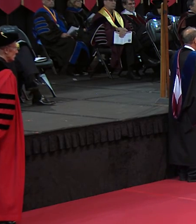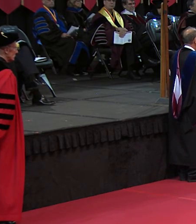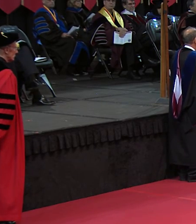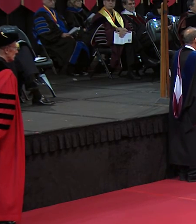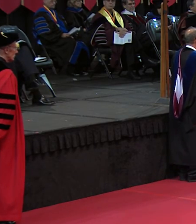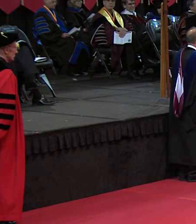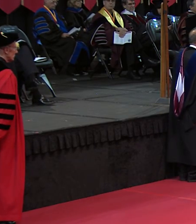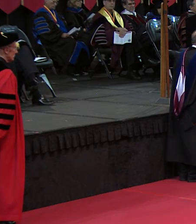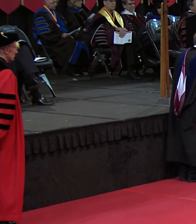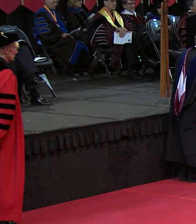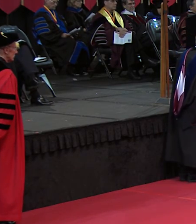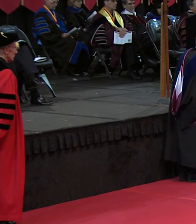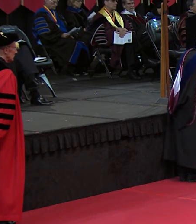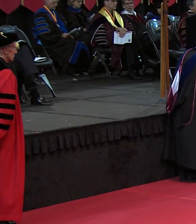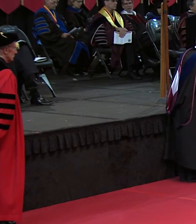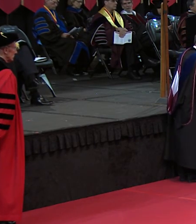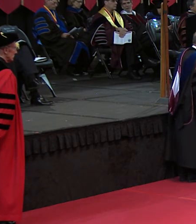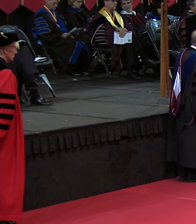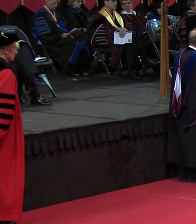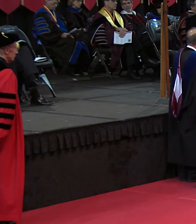Sanjay Naka.